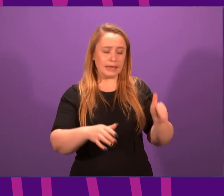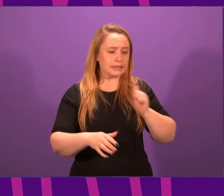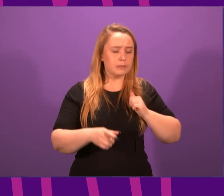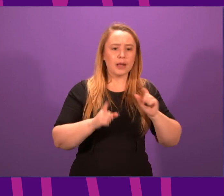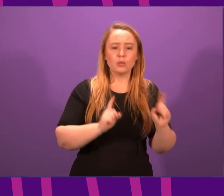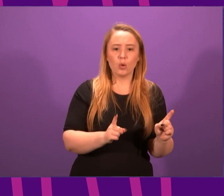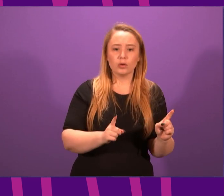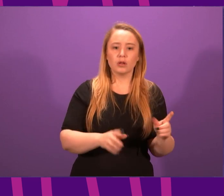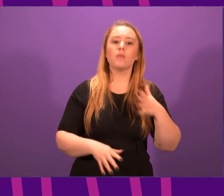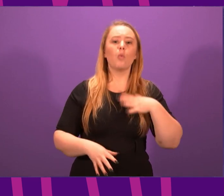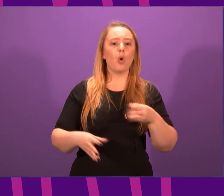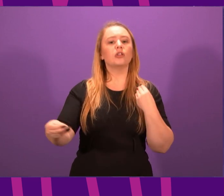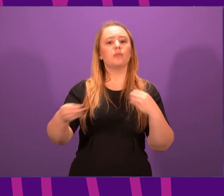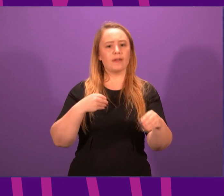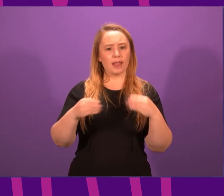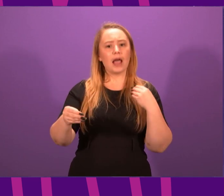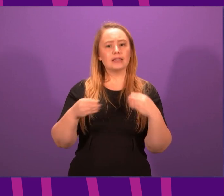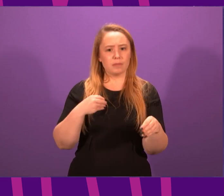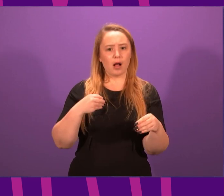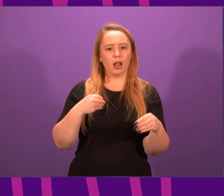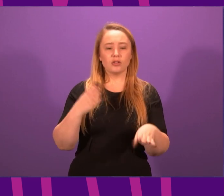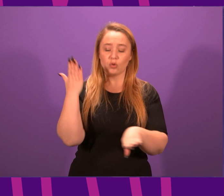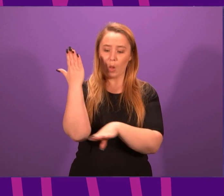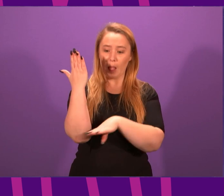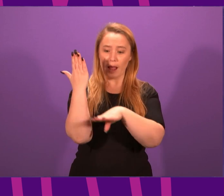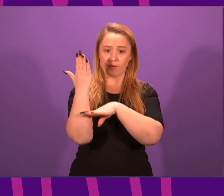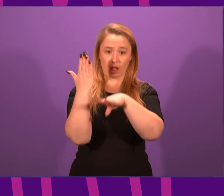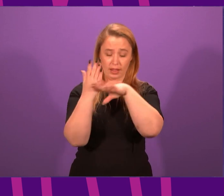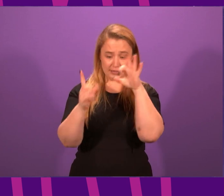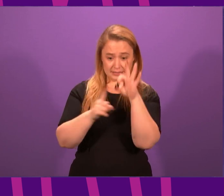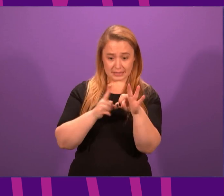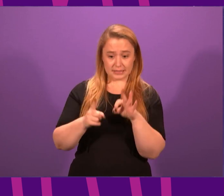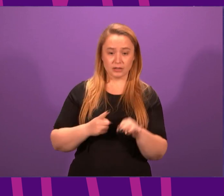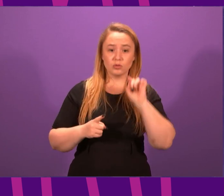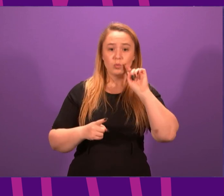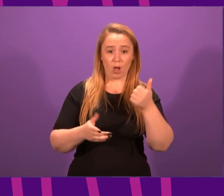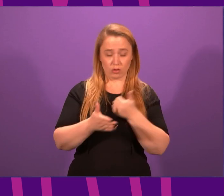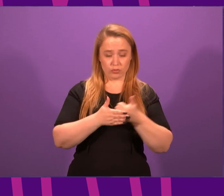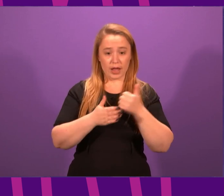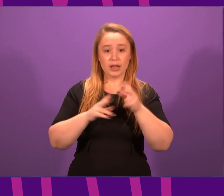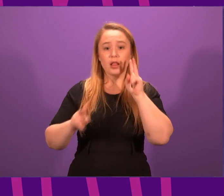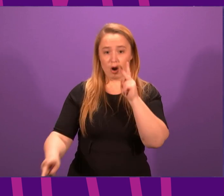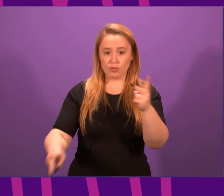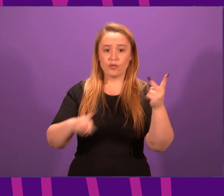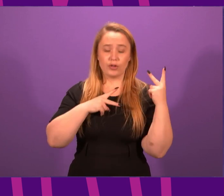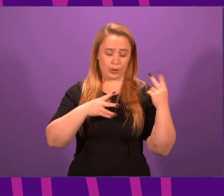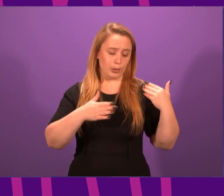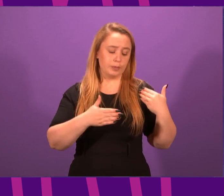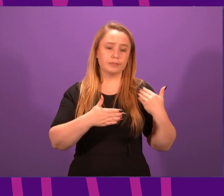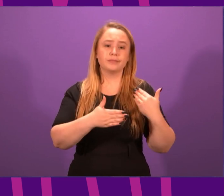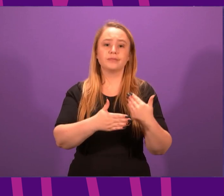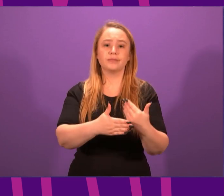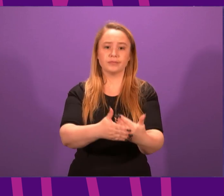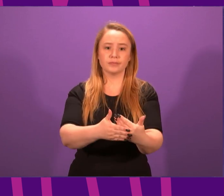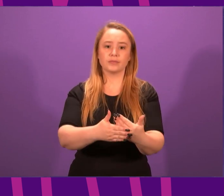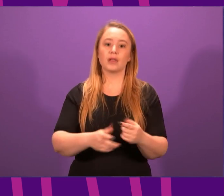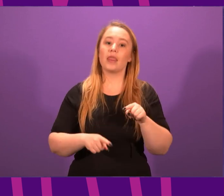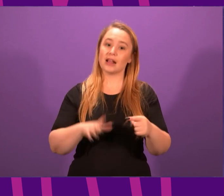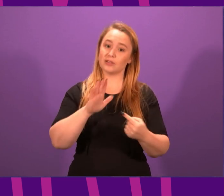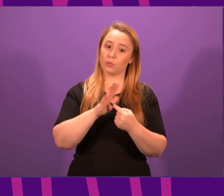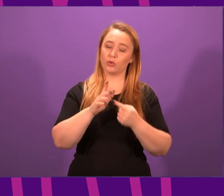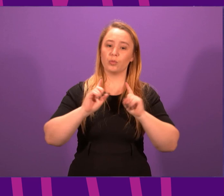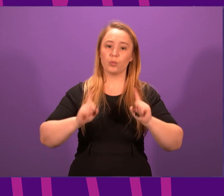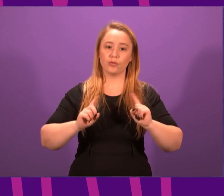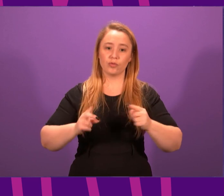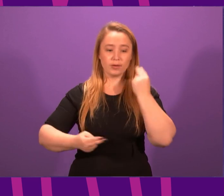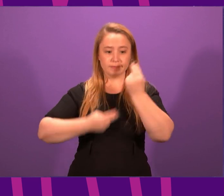I want to be clear that we will keep the detail of each level under review as the situation develops, and that's a point that may be particularly important for the